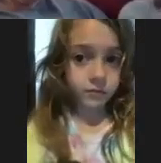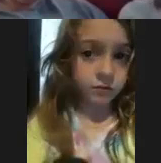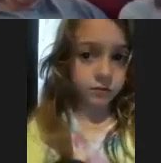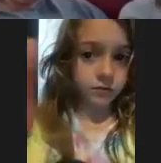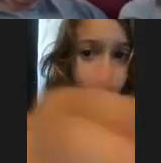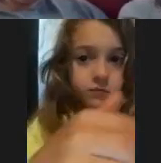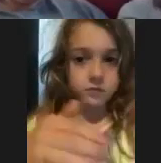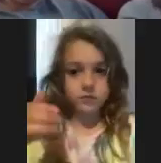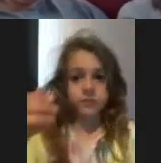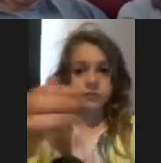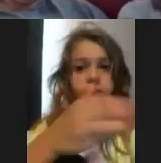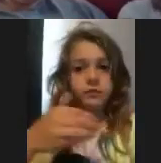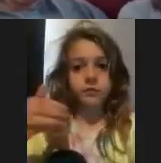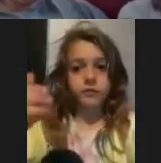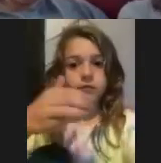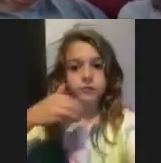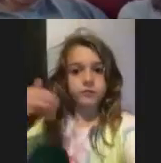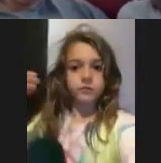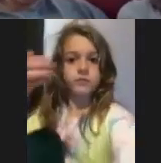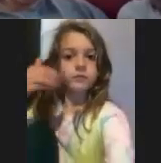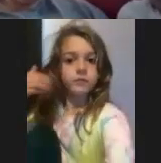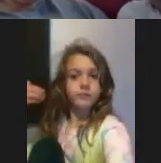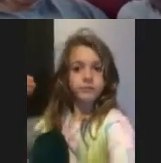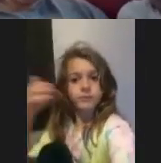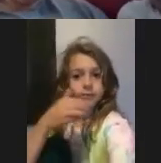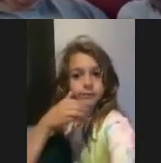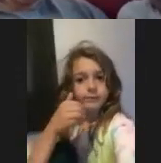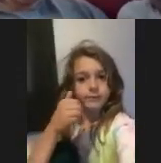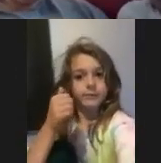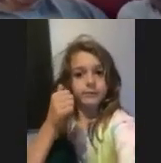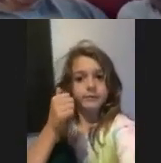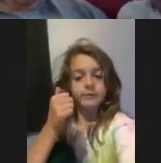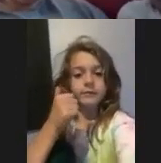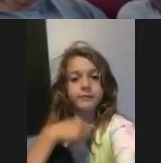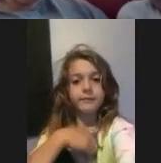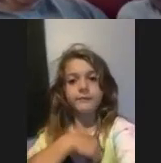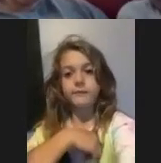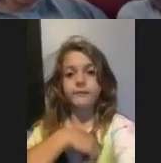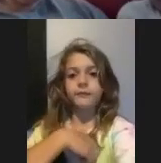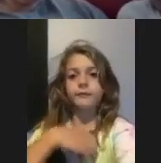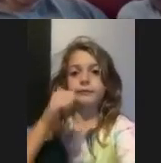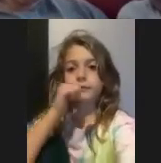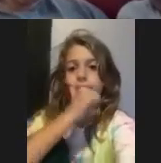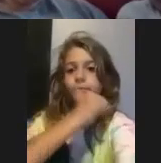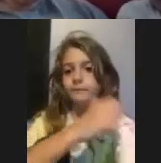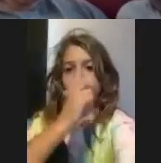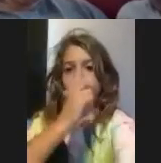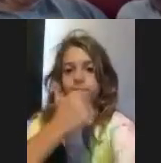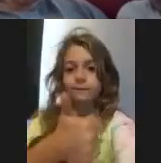be involved in communicating with other people when I'm interpreting. So I get to be the ears for and